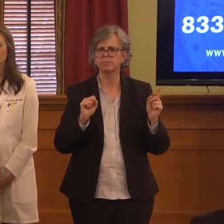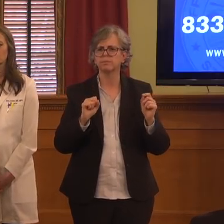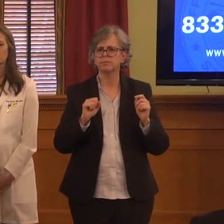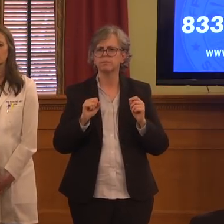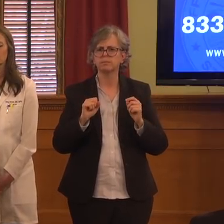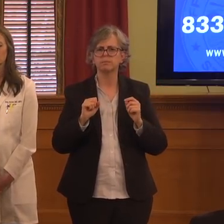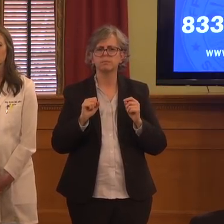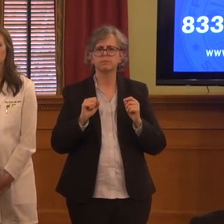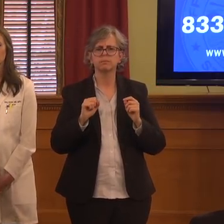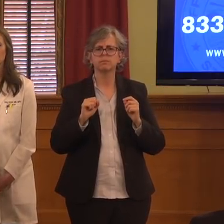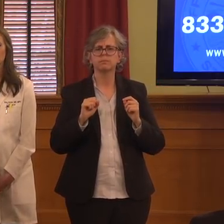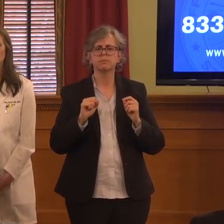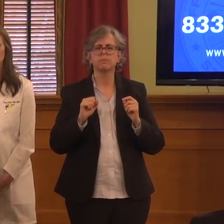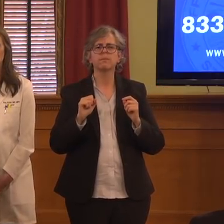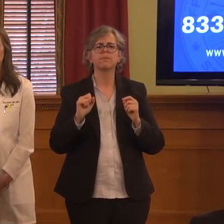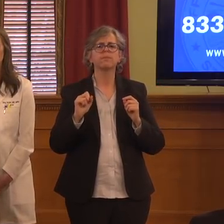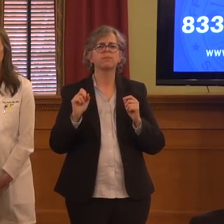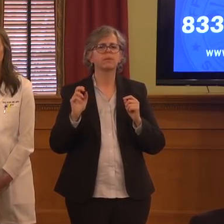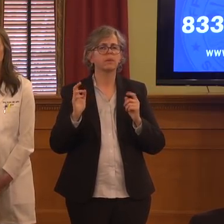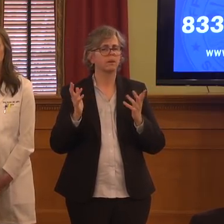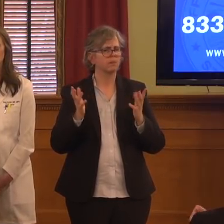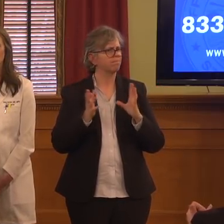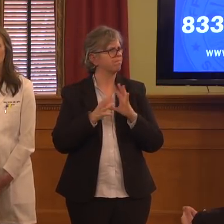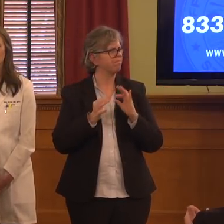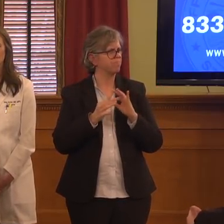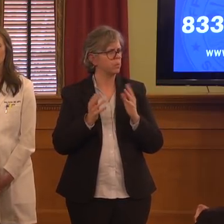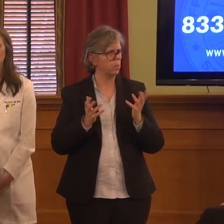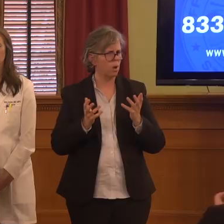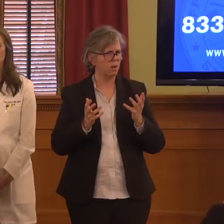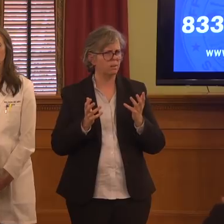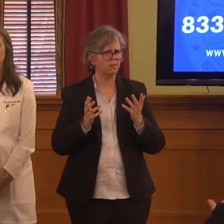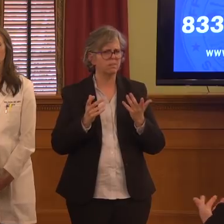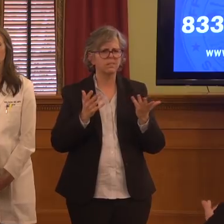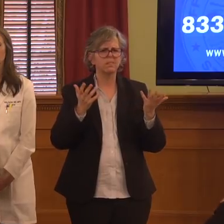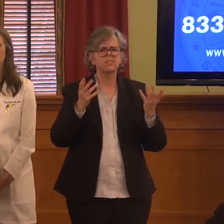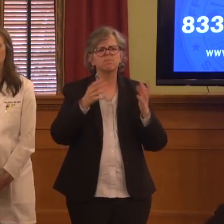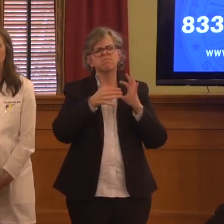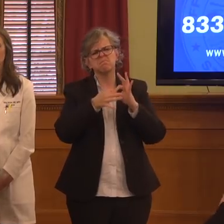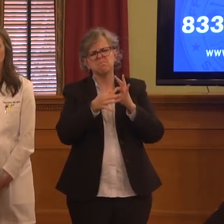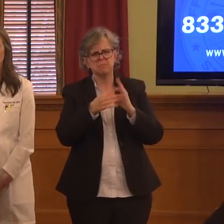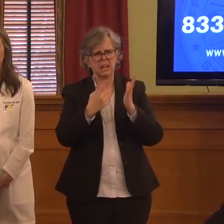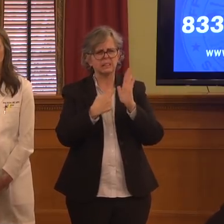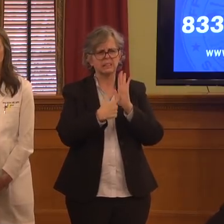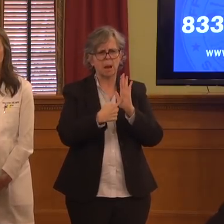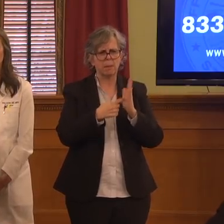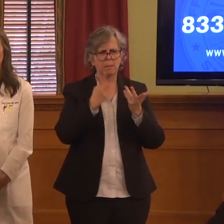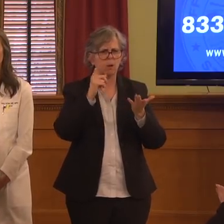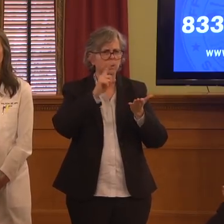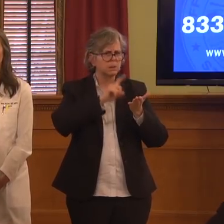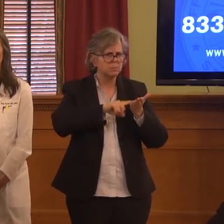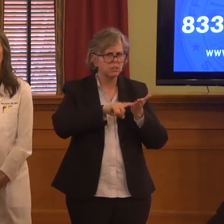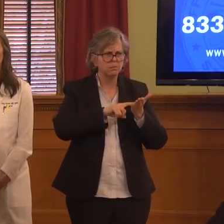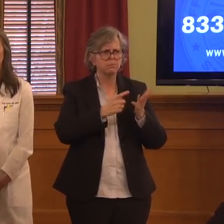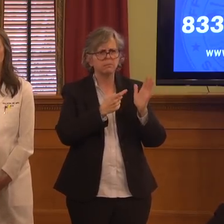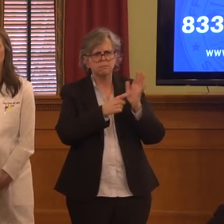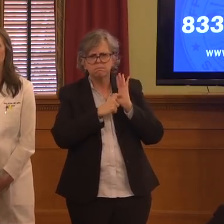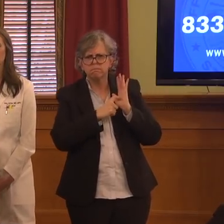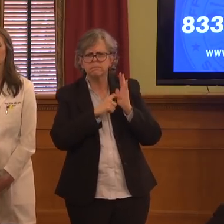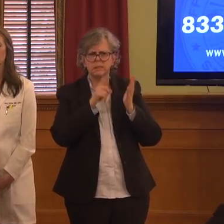certain things that might be mandated as far as inspections by the federal government, regulations,